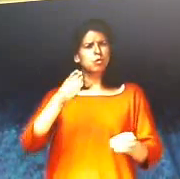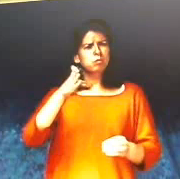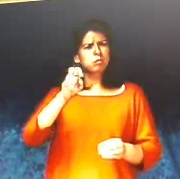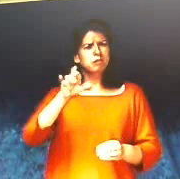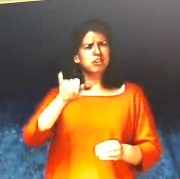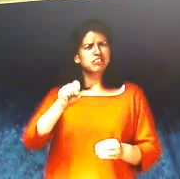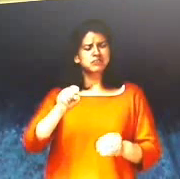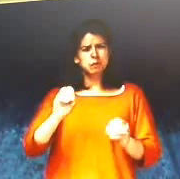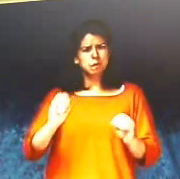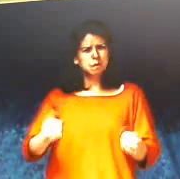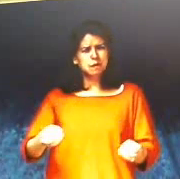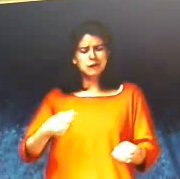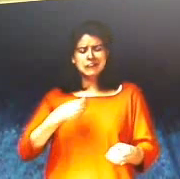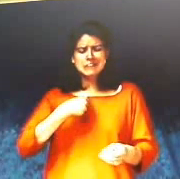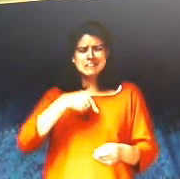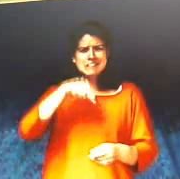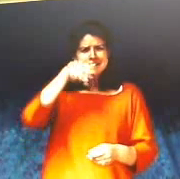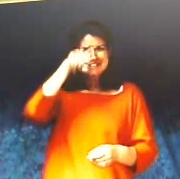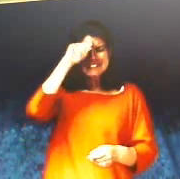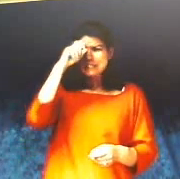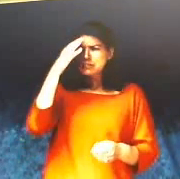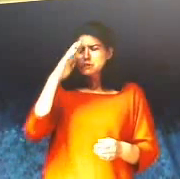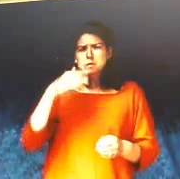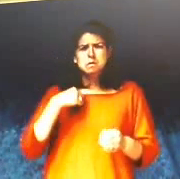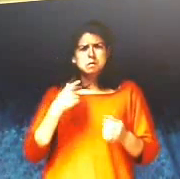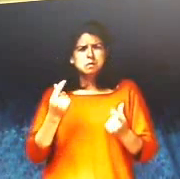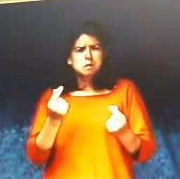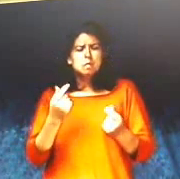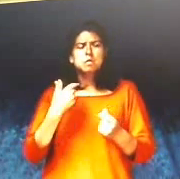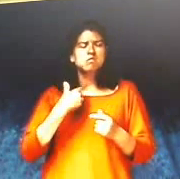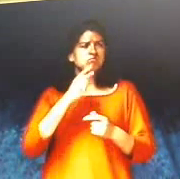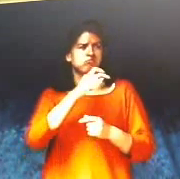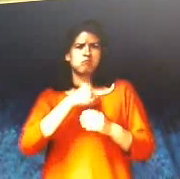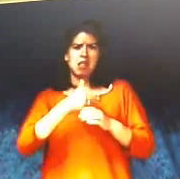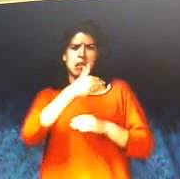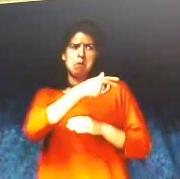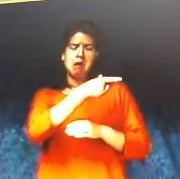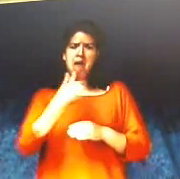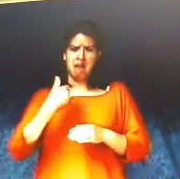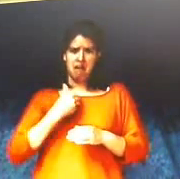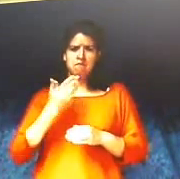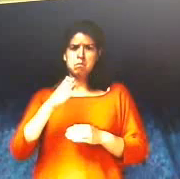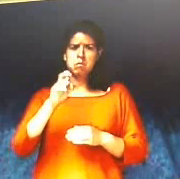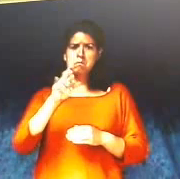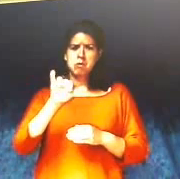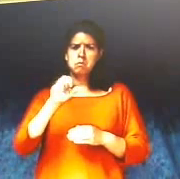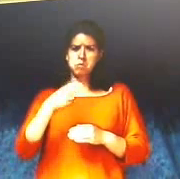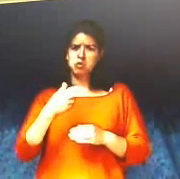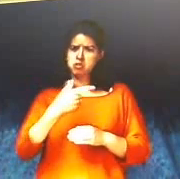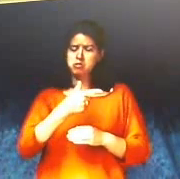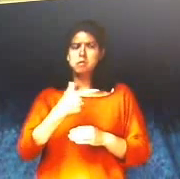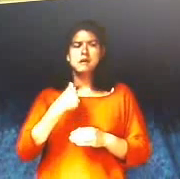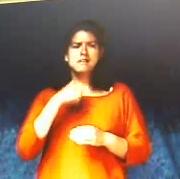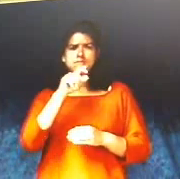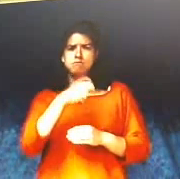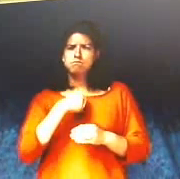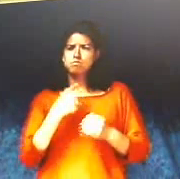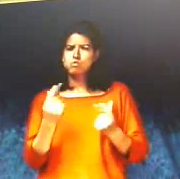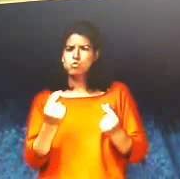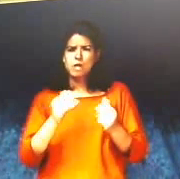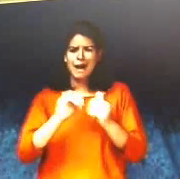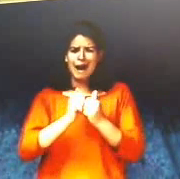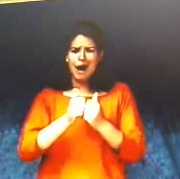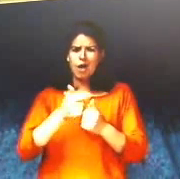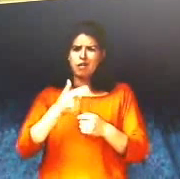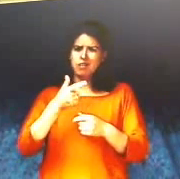And there were a few other blueberry bushes that were pretty old, but there were no blueberries on the bushes, so I didn't know what to do. So I asked my neighbor about the